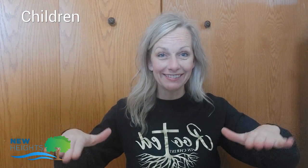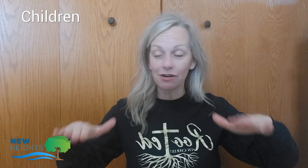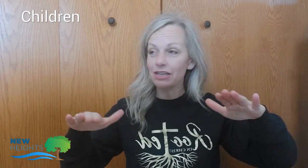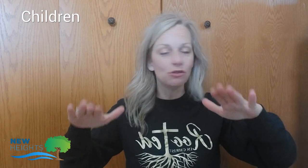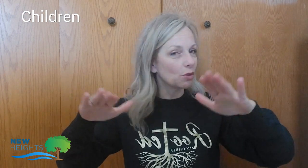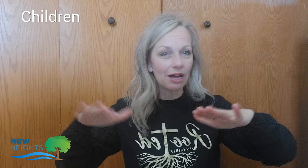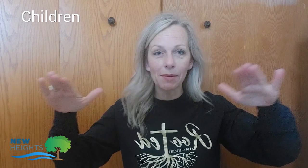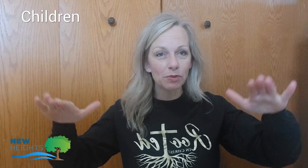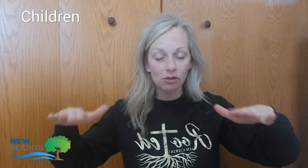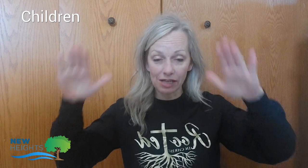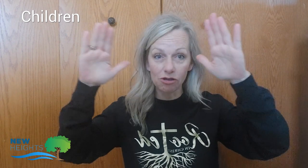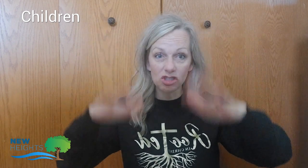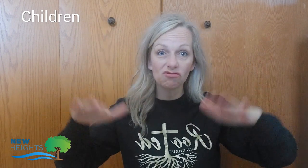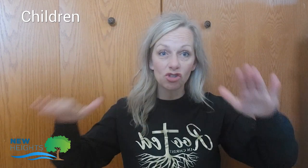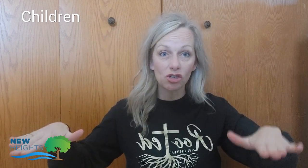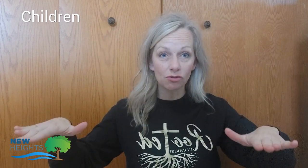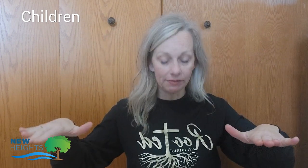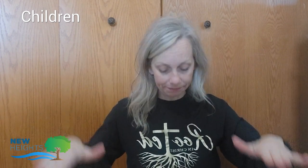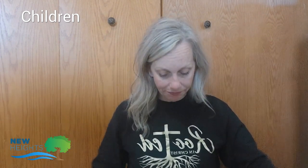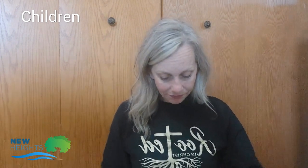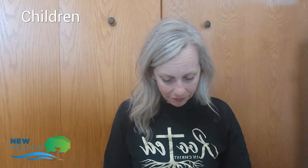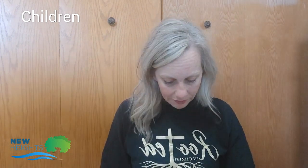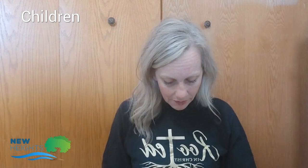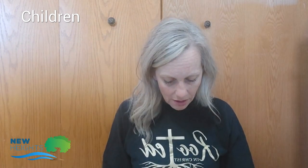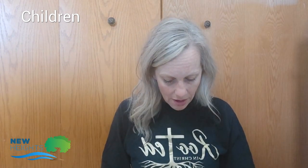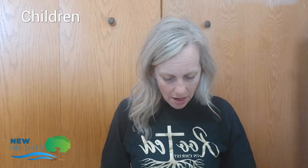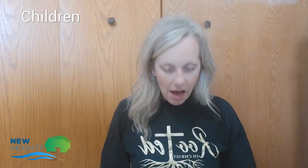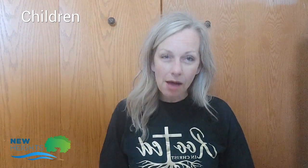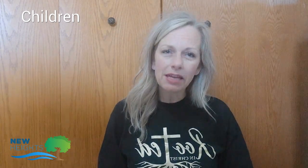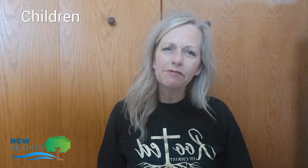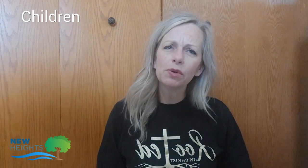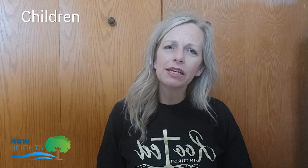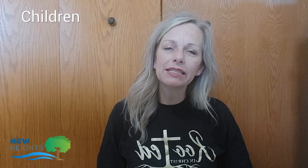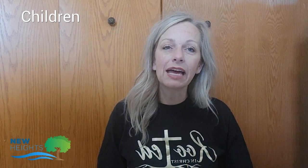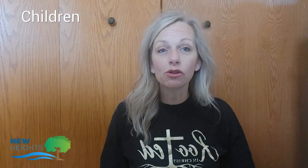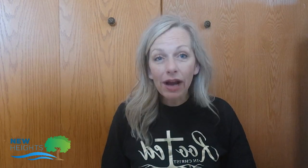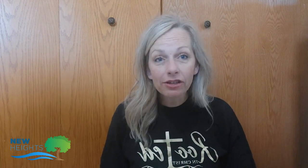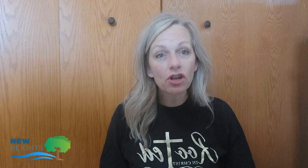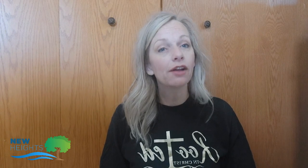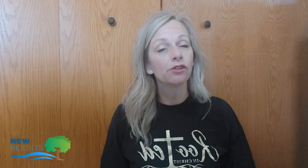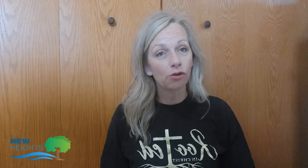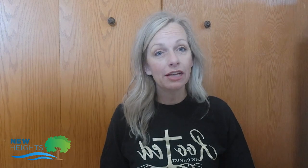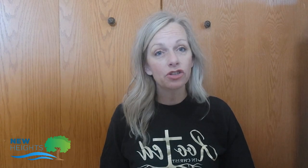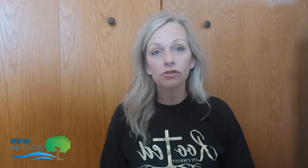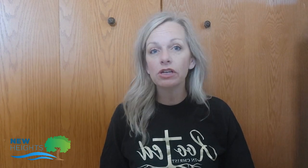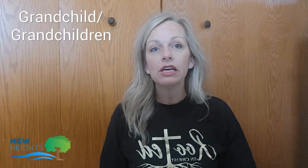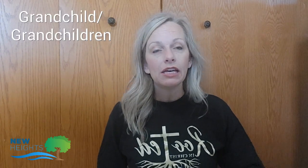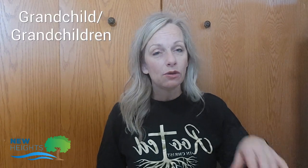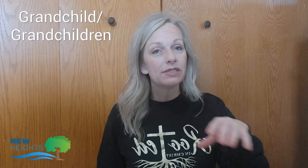All right, you don't come up to a certain letter, you just children. And if you were going to sign grandchild or grandchildren, you would